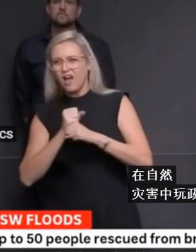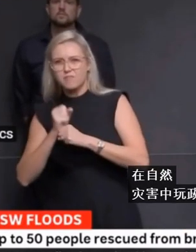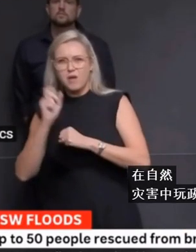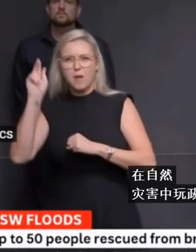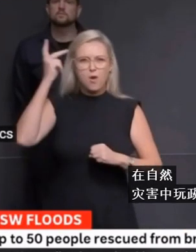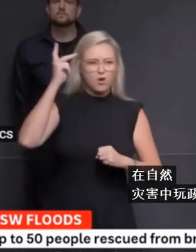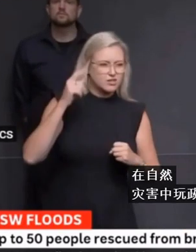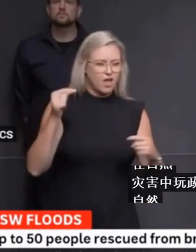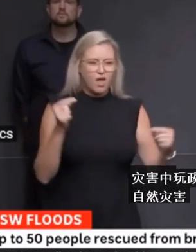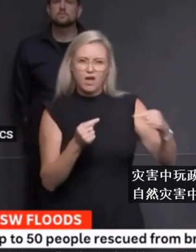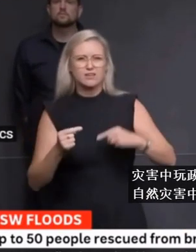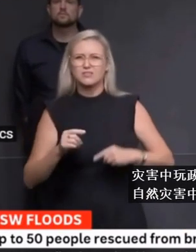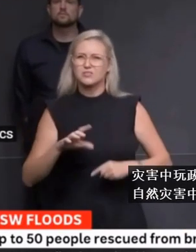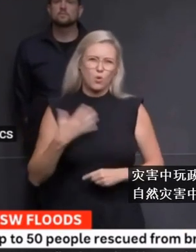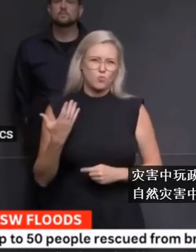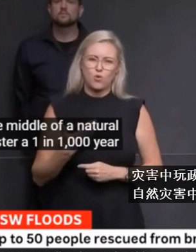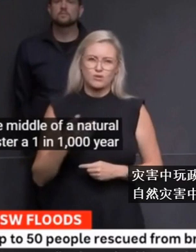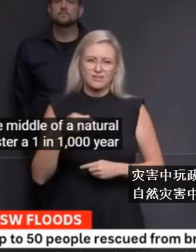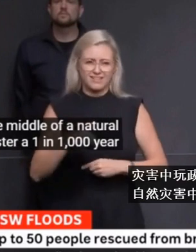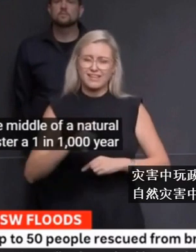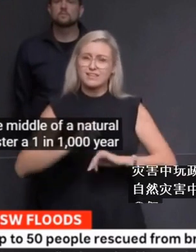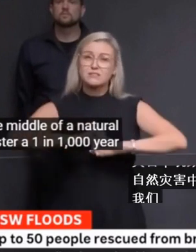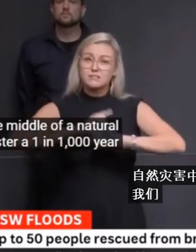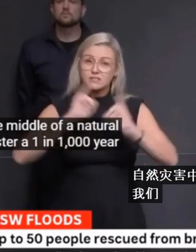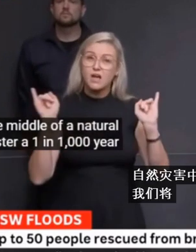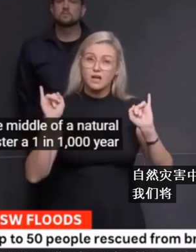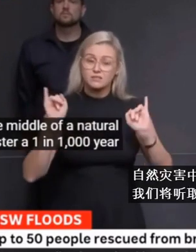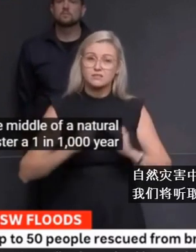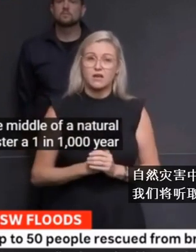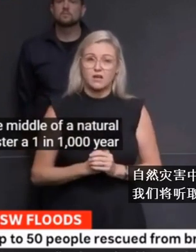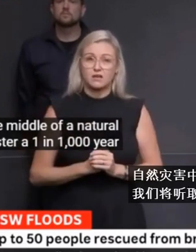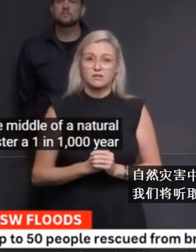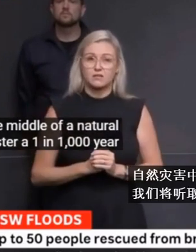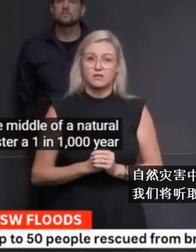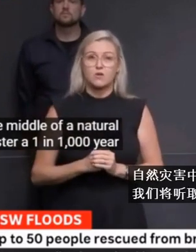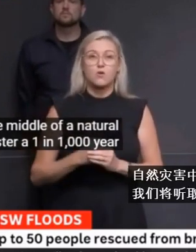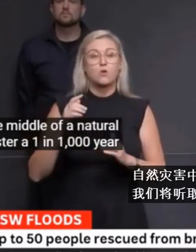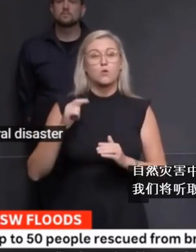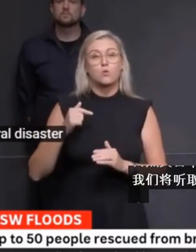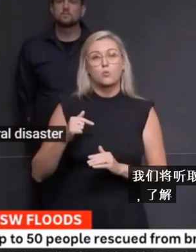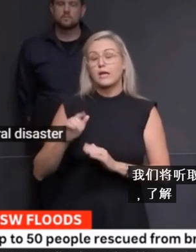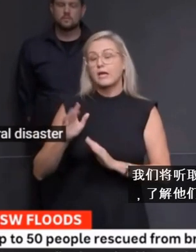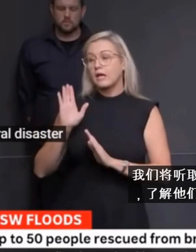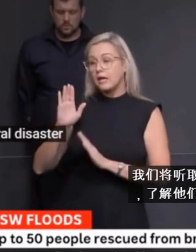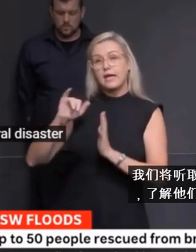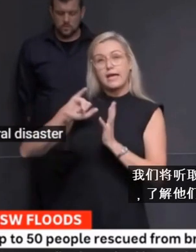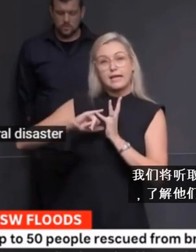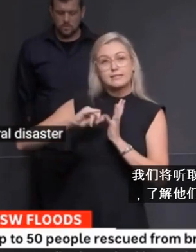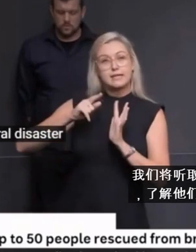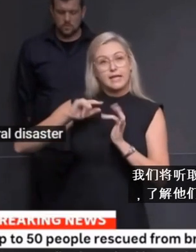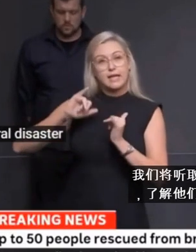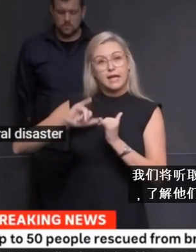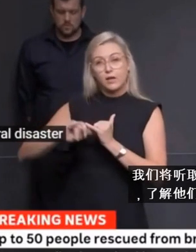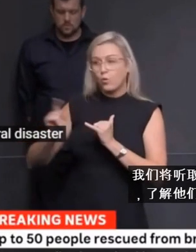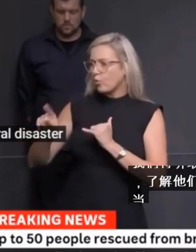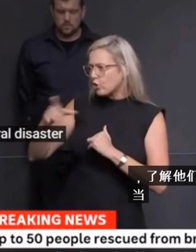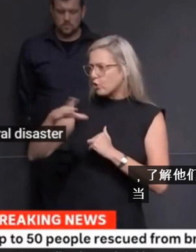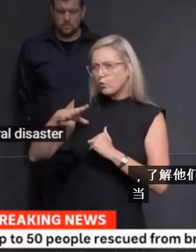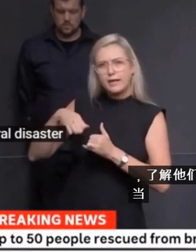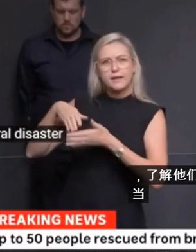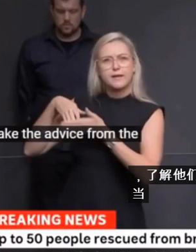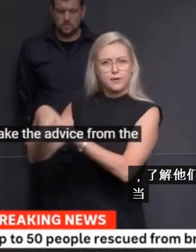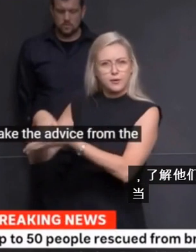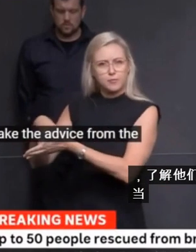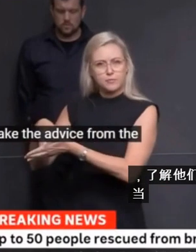in 1,000 year natural disaster. We'll take the advice from the SES in relation to what resources they need.